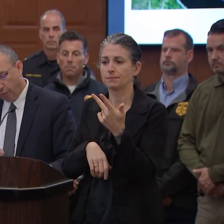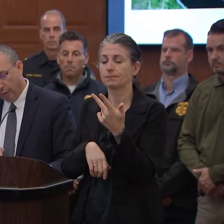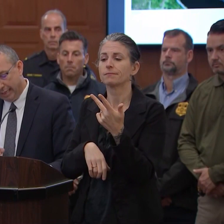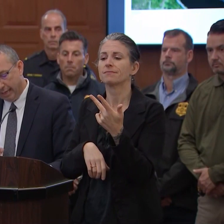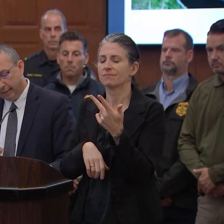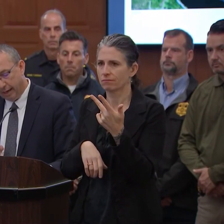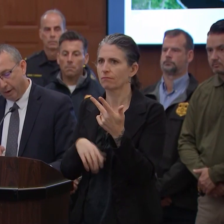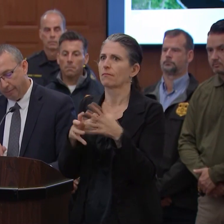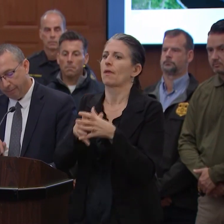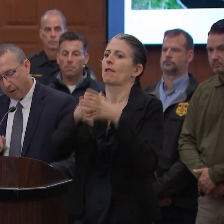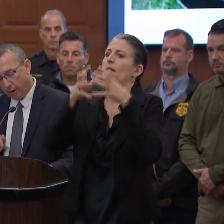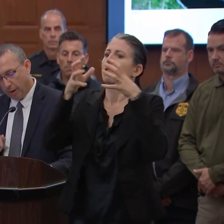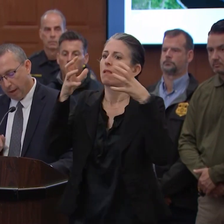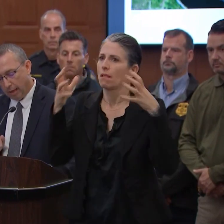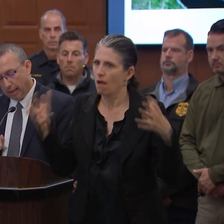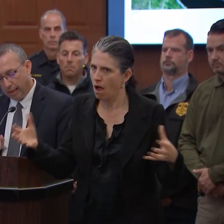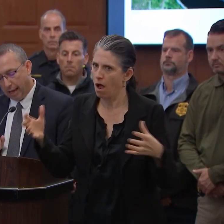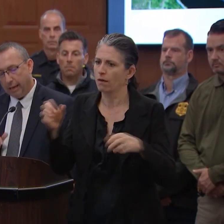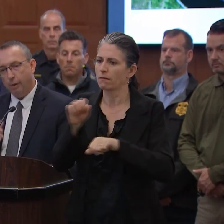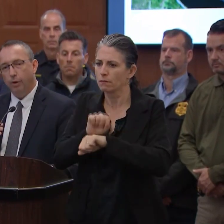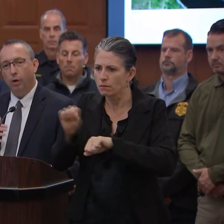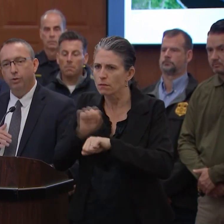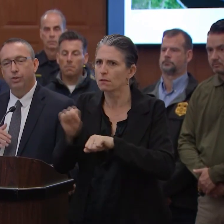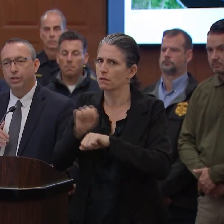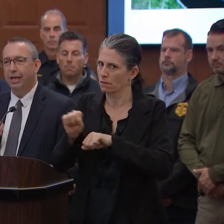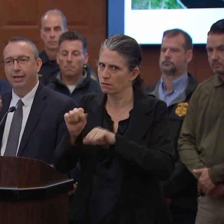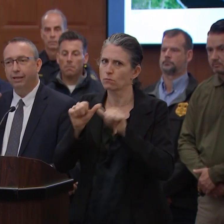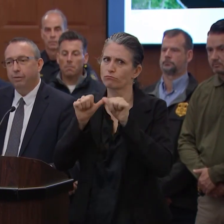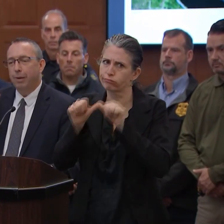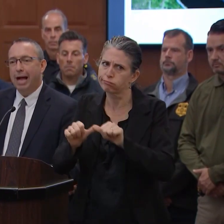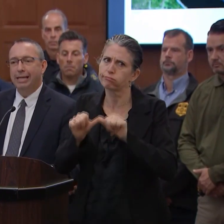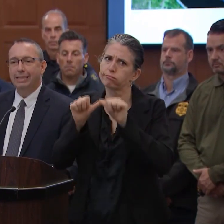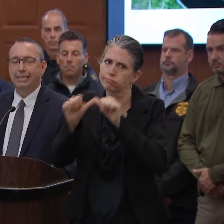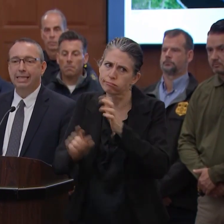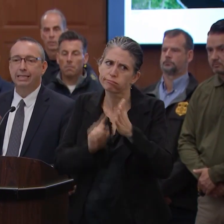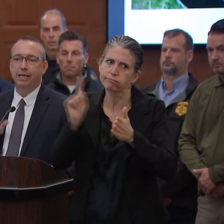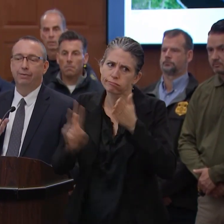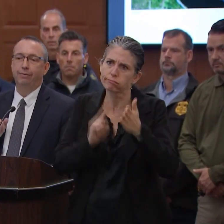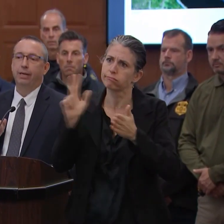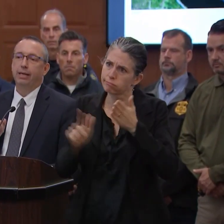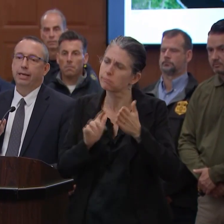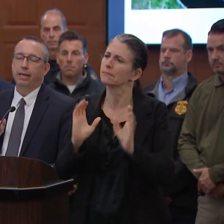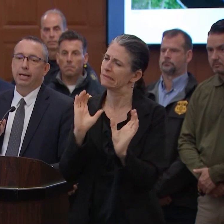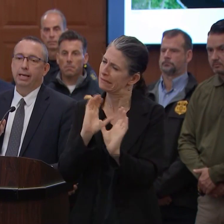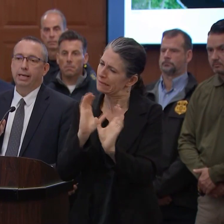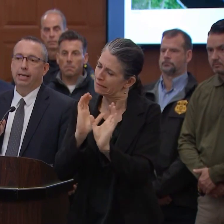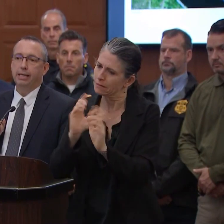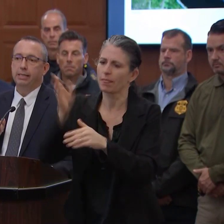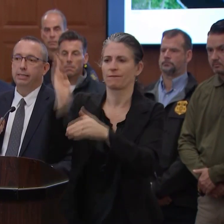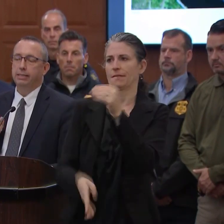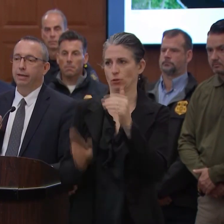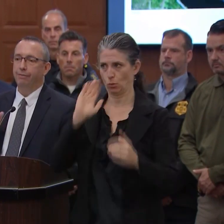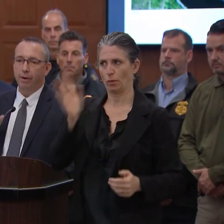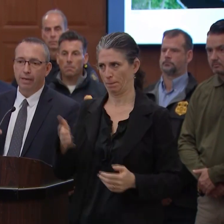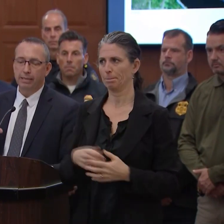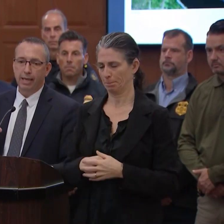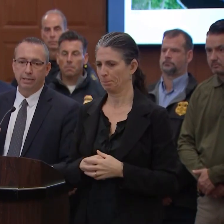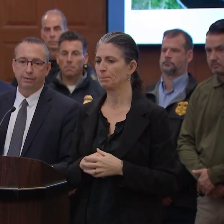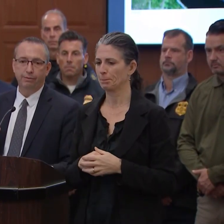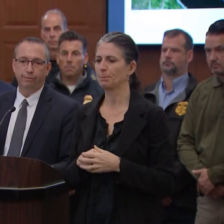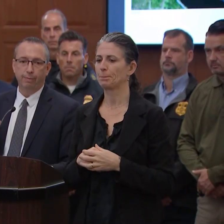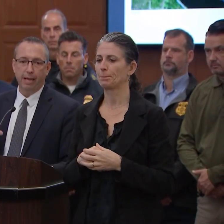work through the weekend there. I would also just tell you that the behind-the-scenes stuff is a